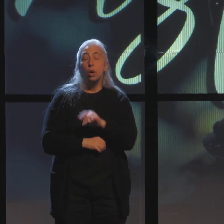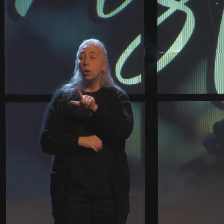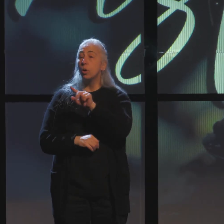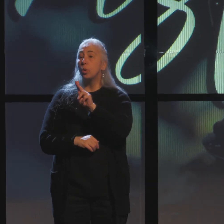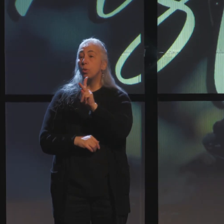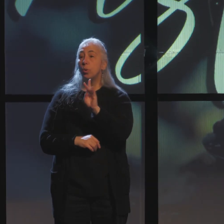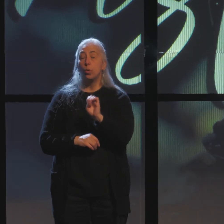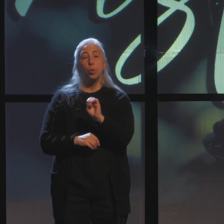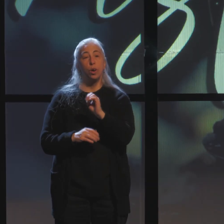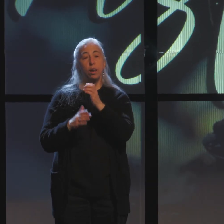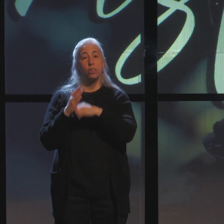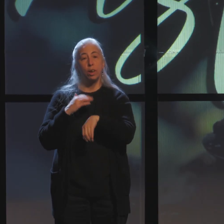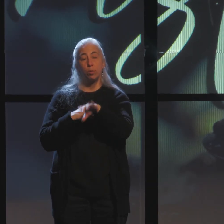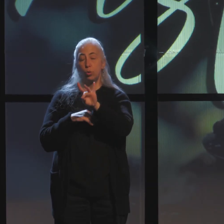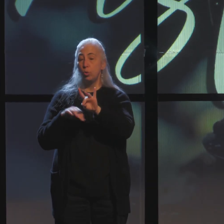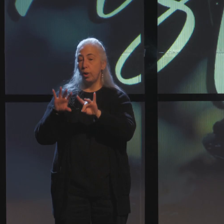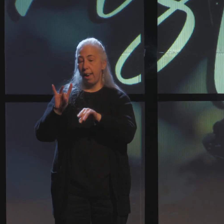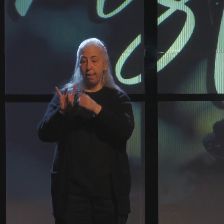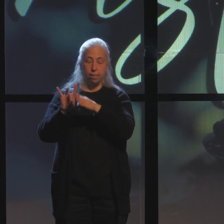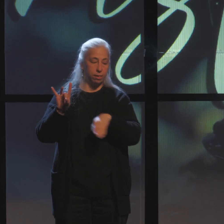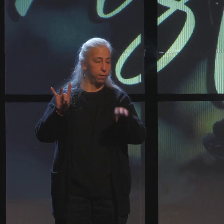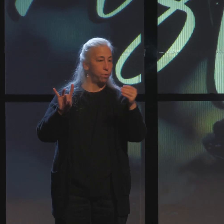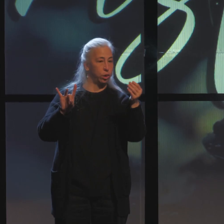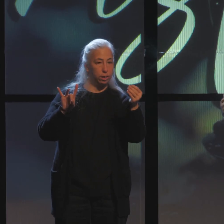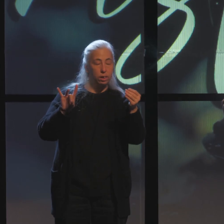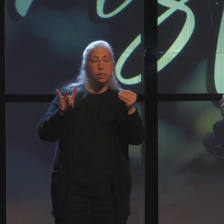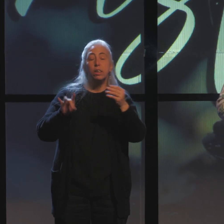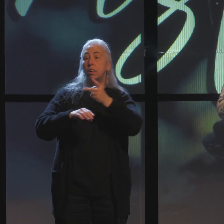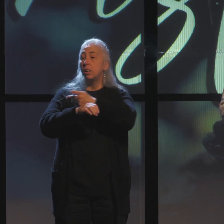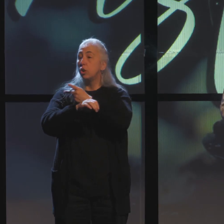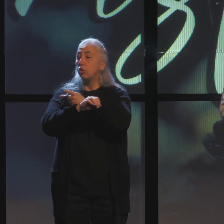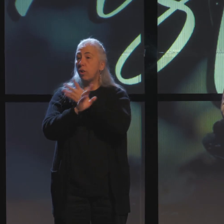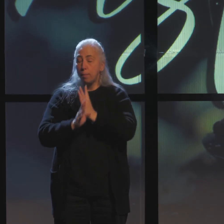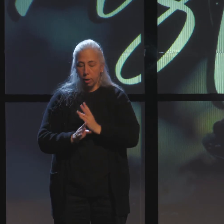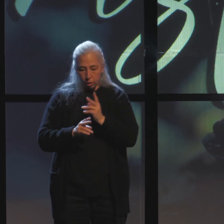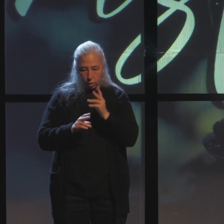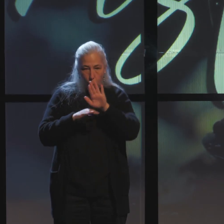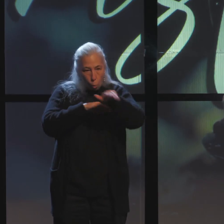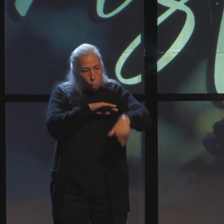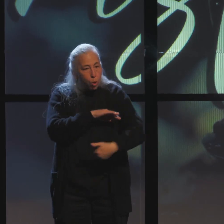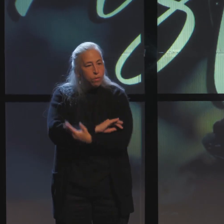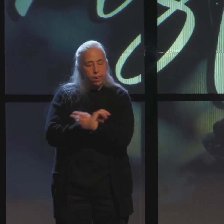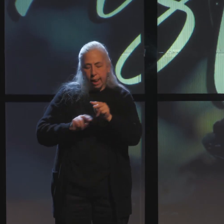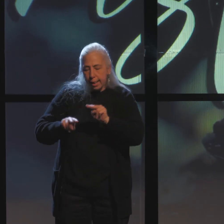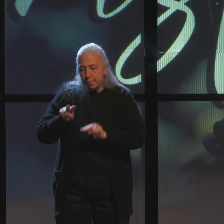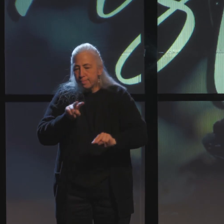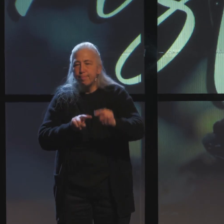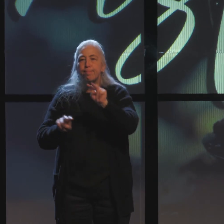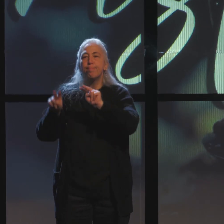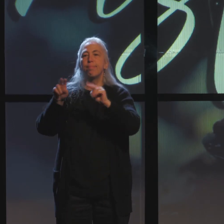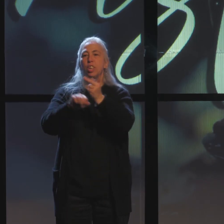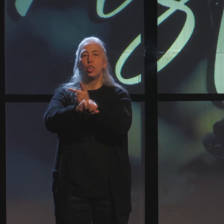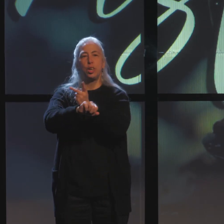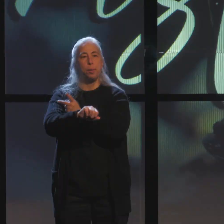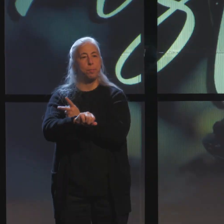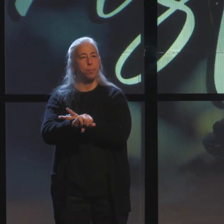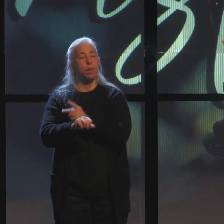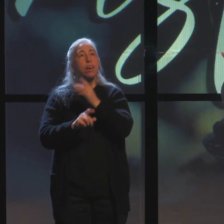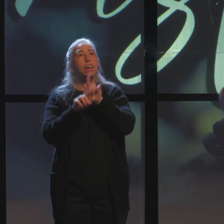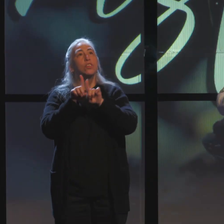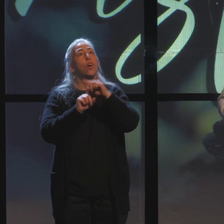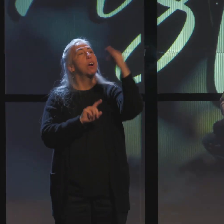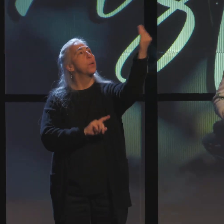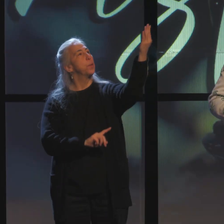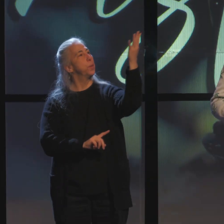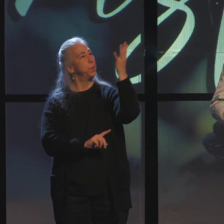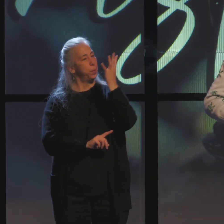out in the fields nearby, it says, and they were keeping watch over their flocks at night. And an angel of the Lord appeared to them, and the glory of the Lord shone all